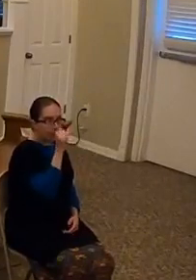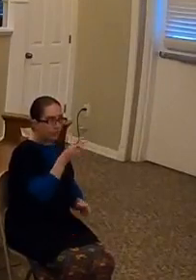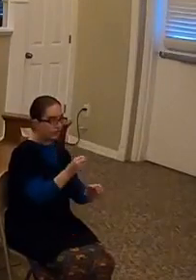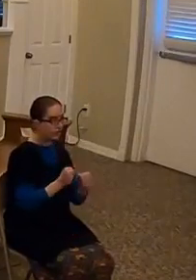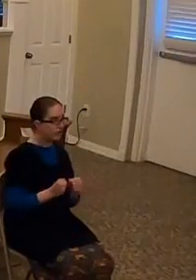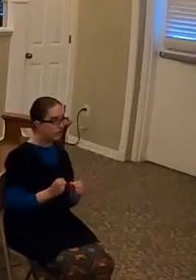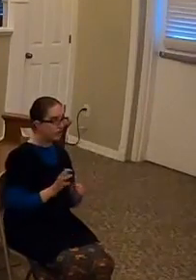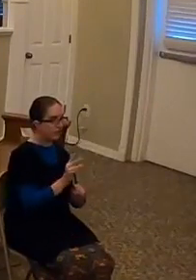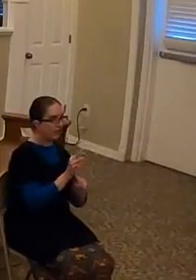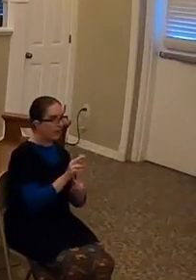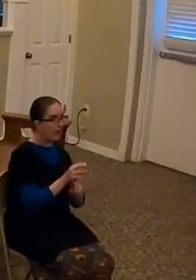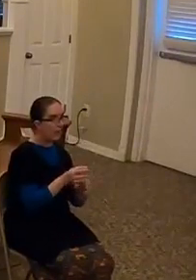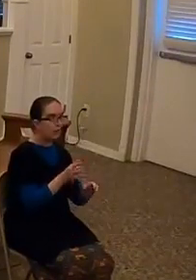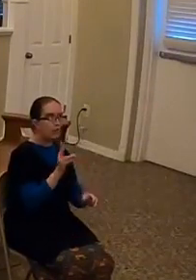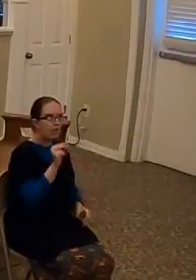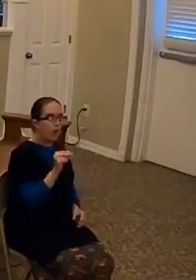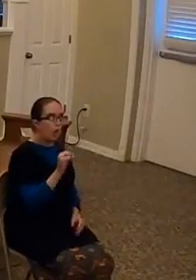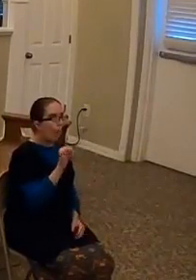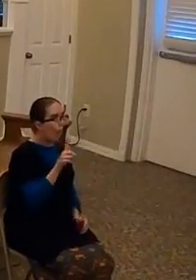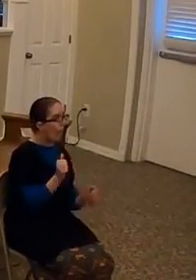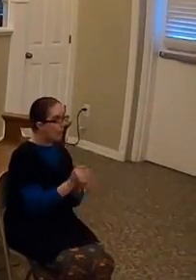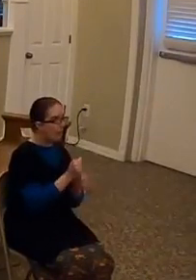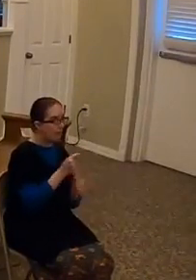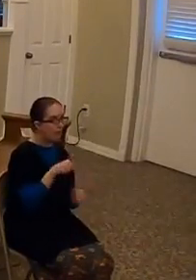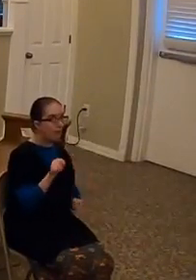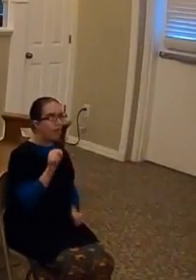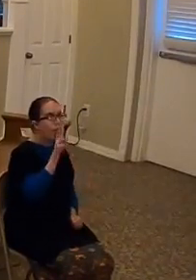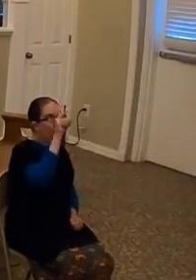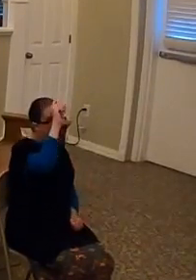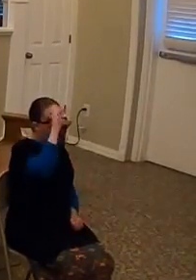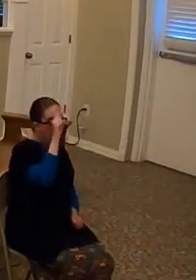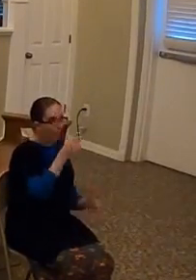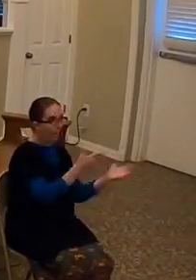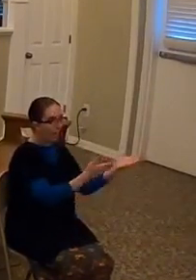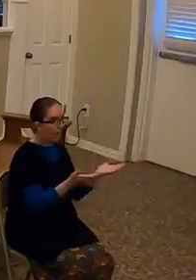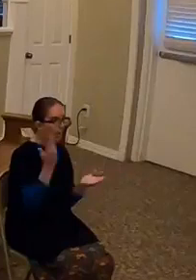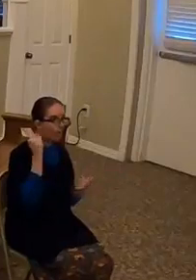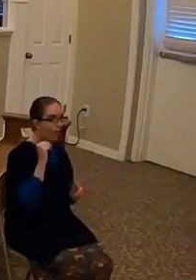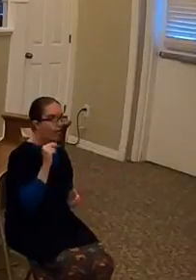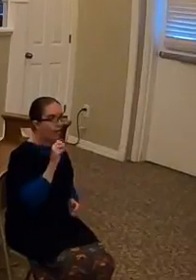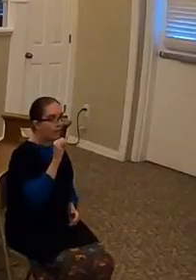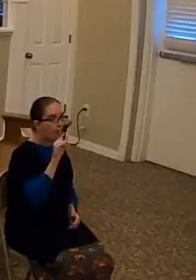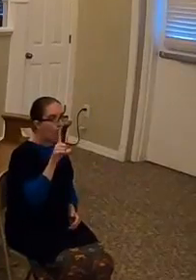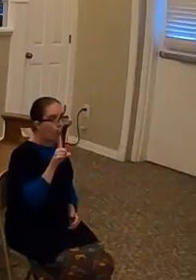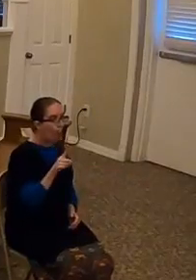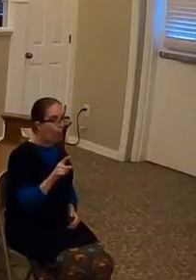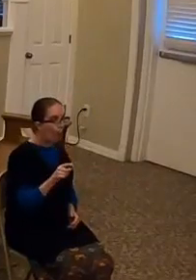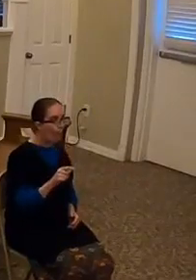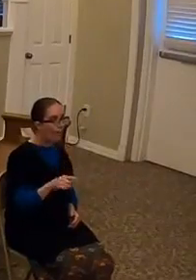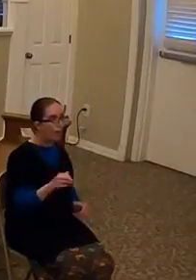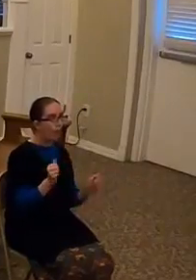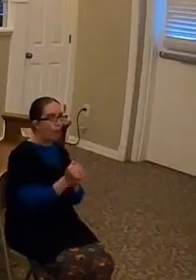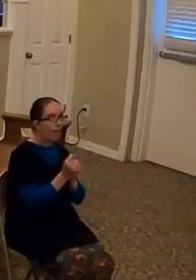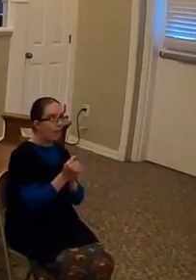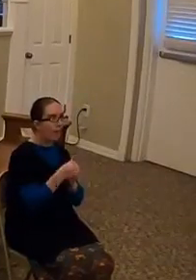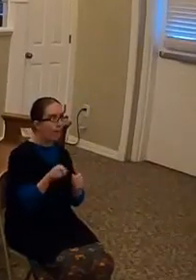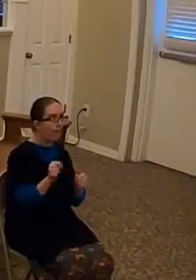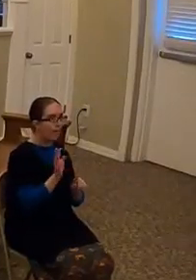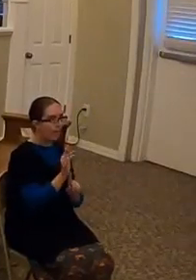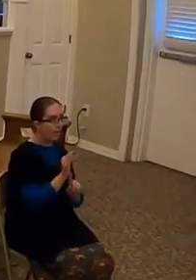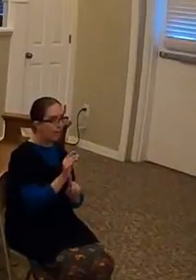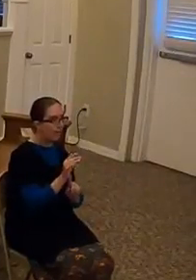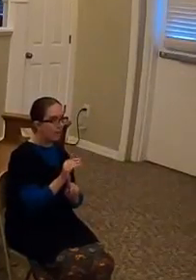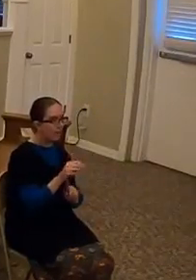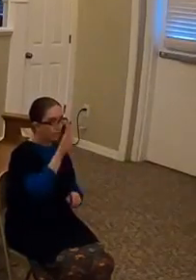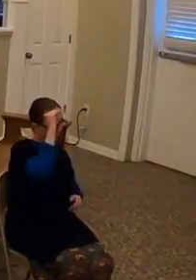and took no oil with them. But the wise took oil in their vessels with their lamps.